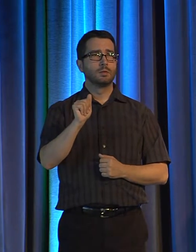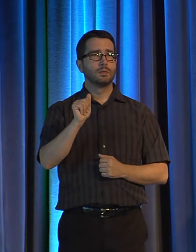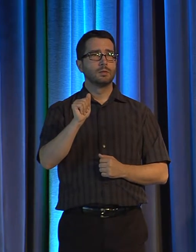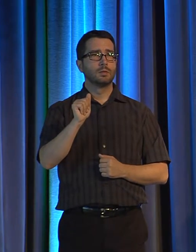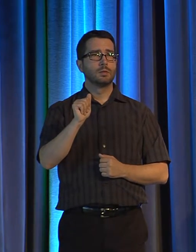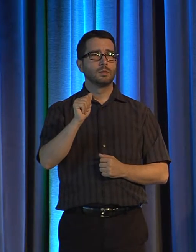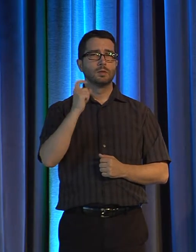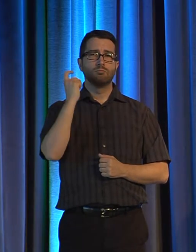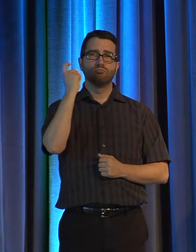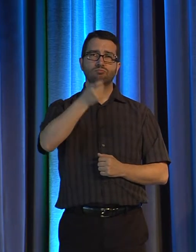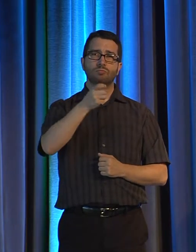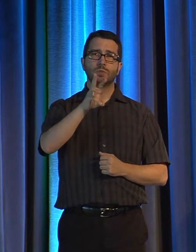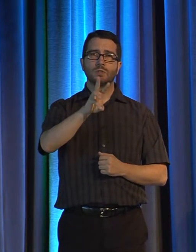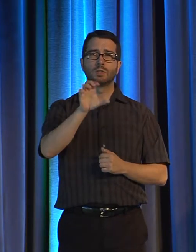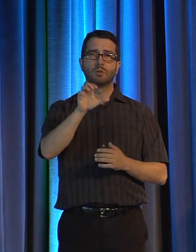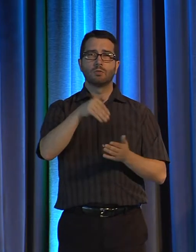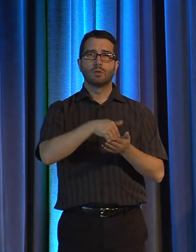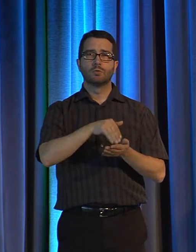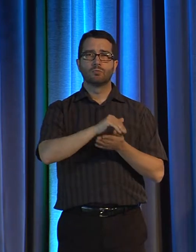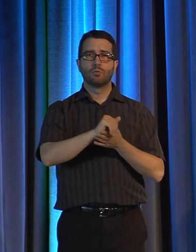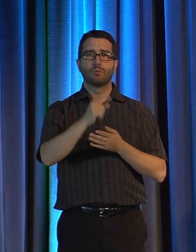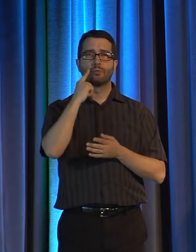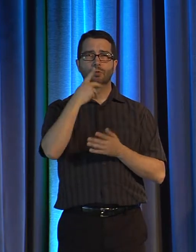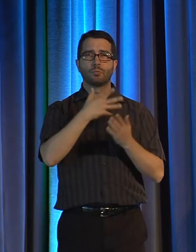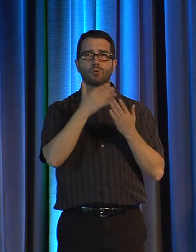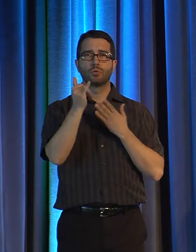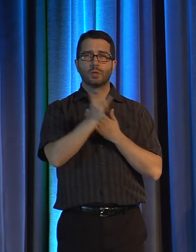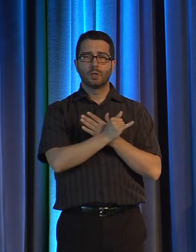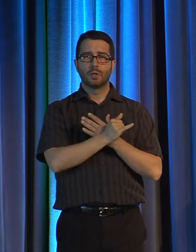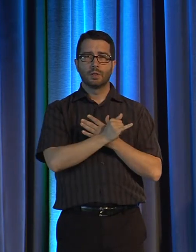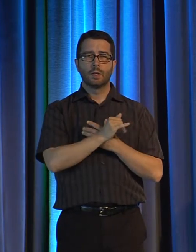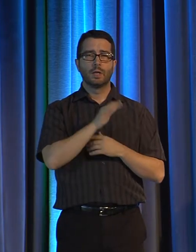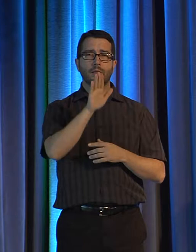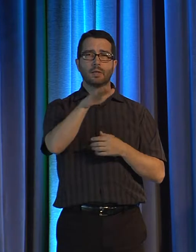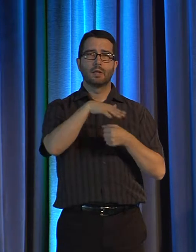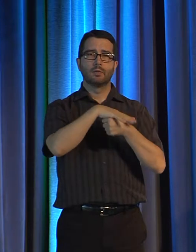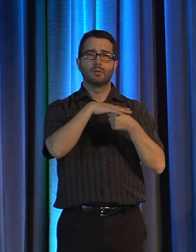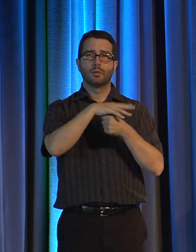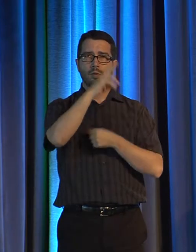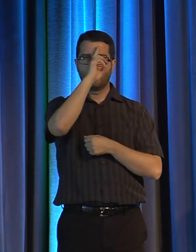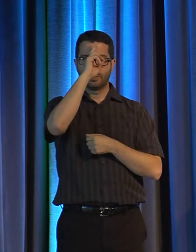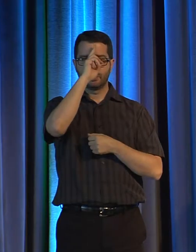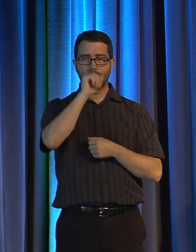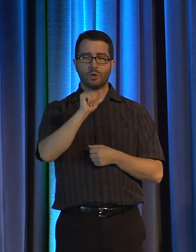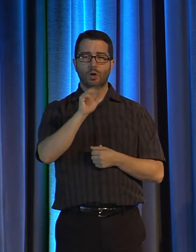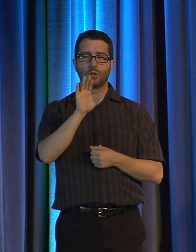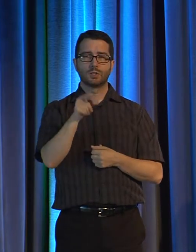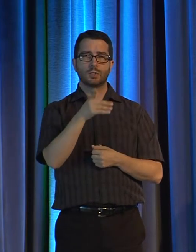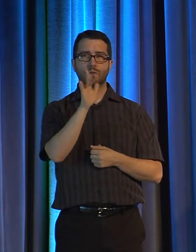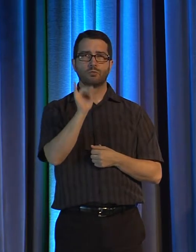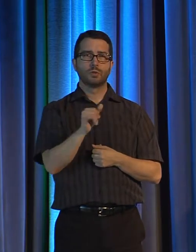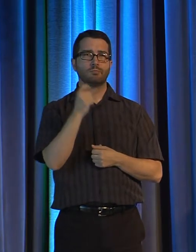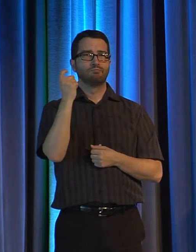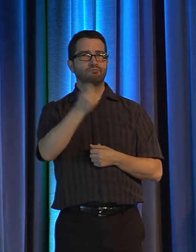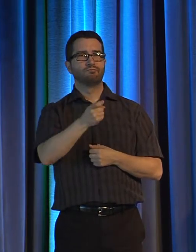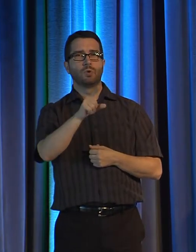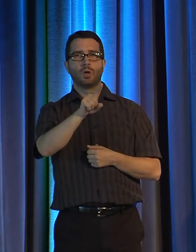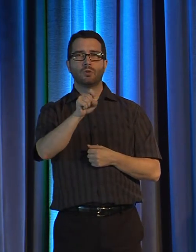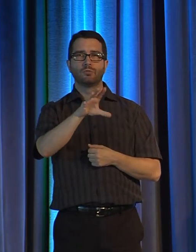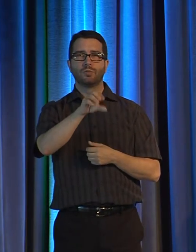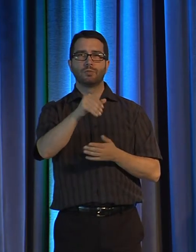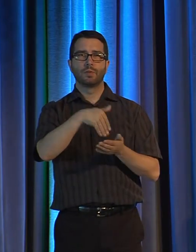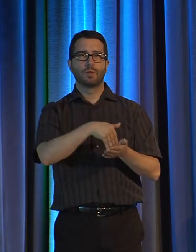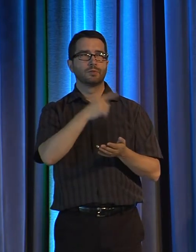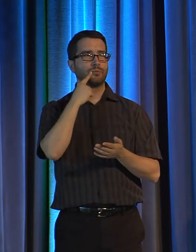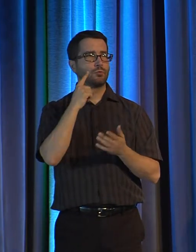$600,000 to that project, and the St. Martha's Regional Hospital Auxiliary contributed another $150,000 for furnishings